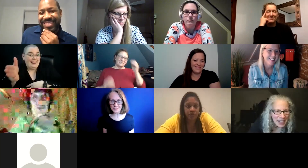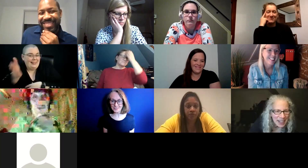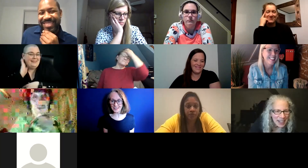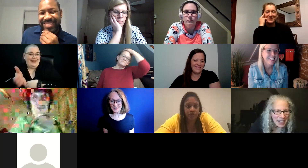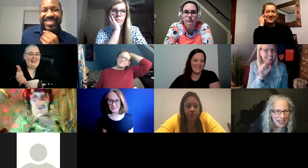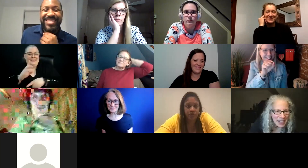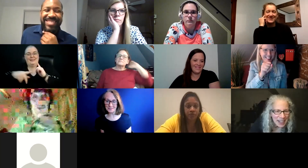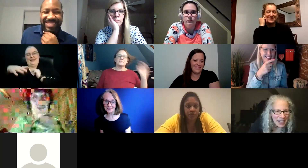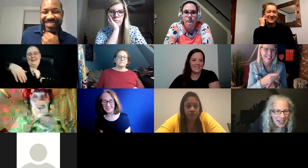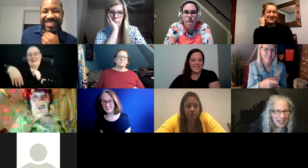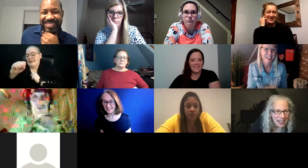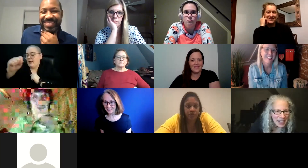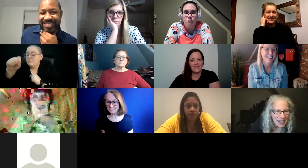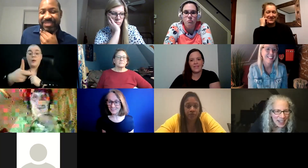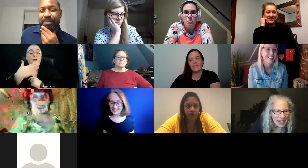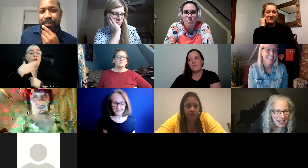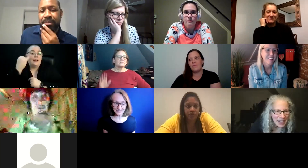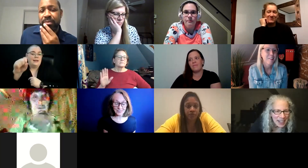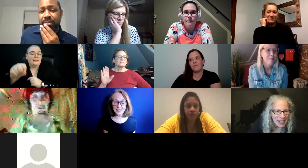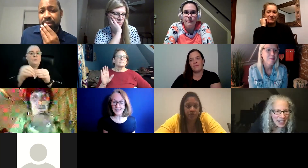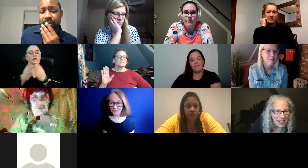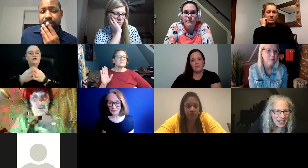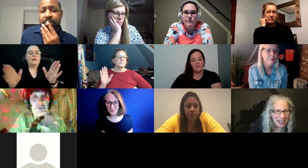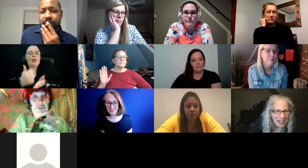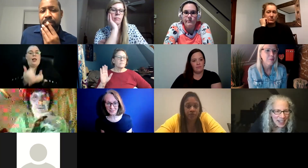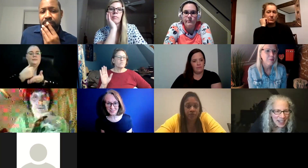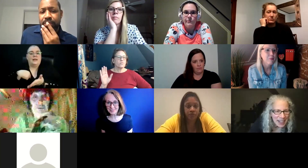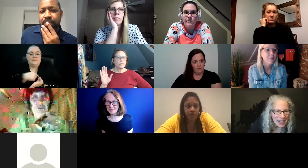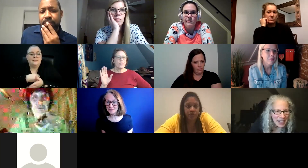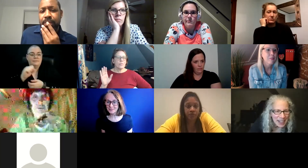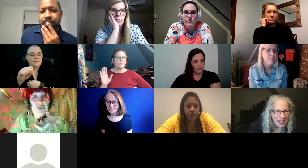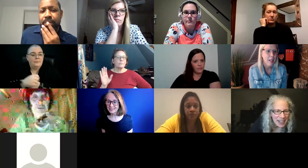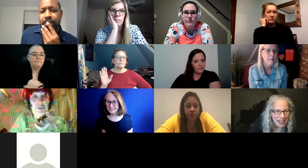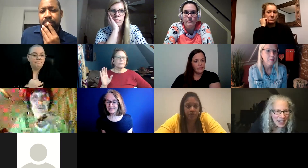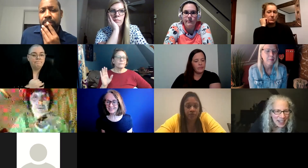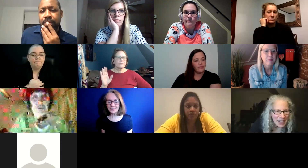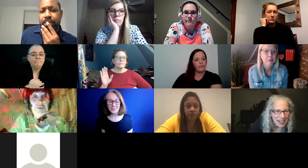that, yeah, but we will have it, but we don't have it yet. Okay.